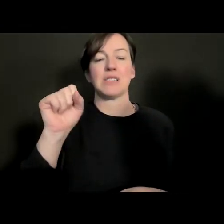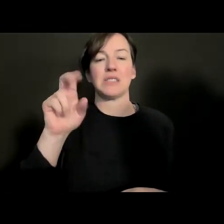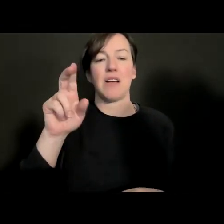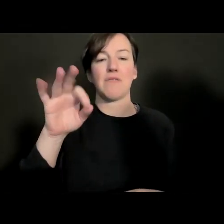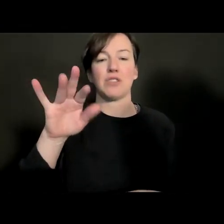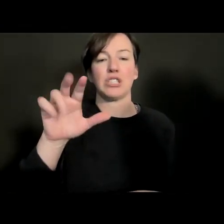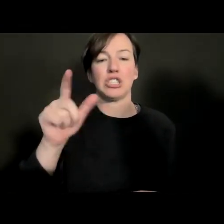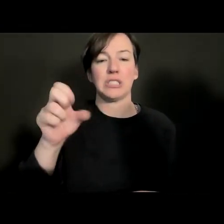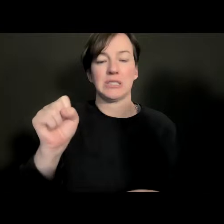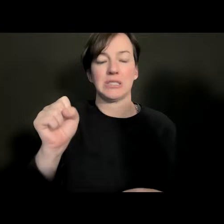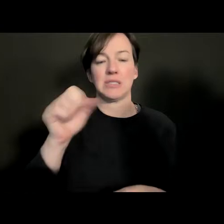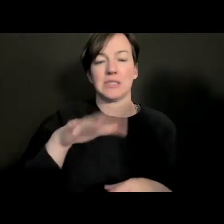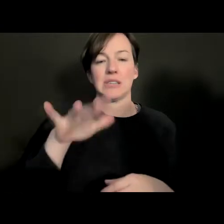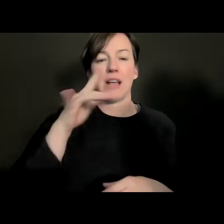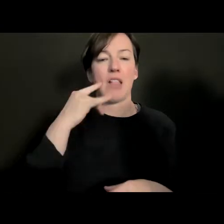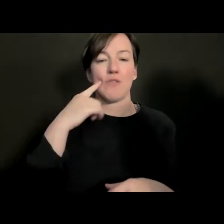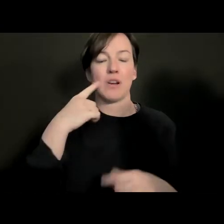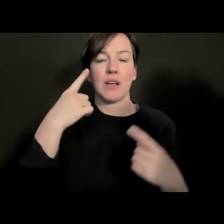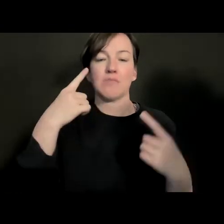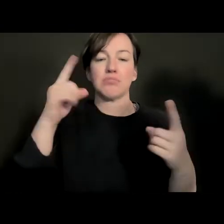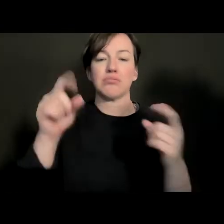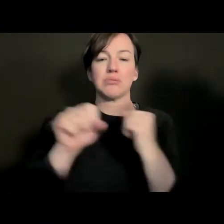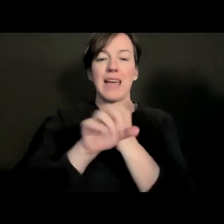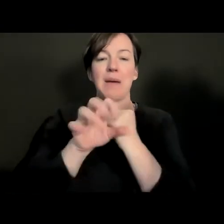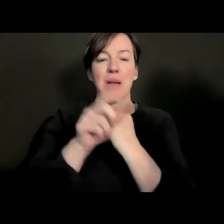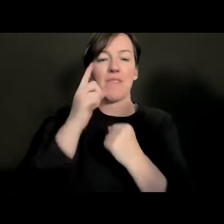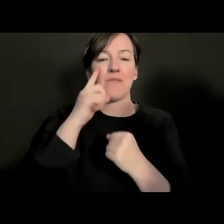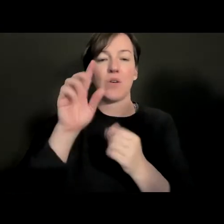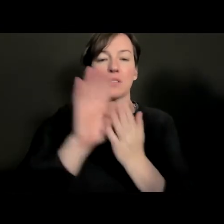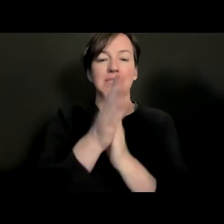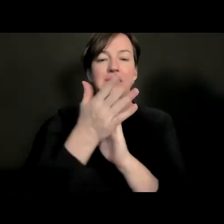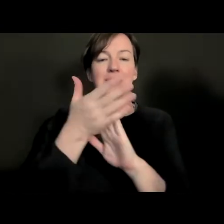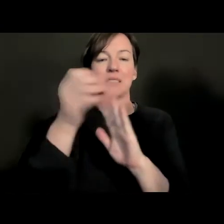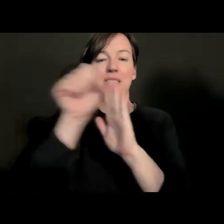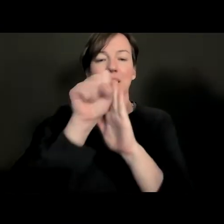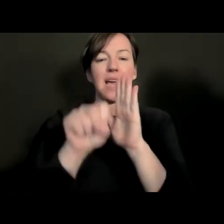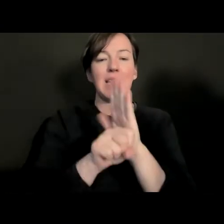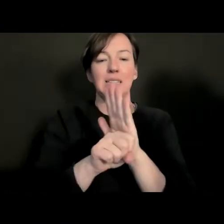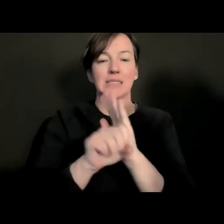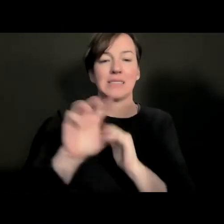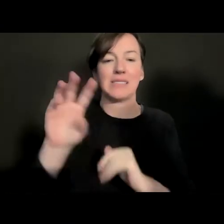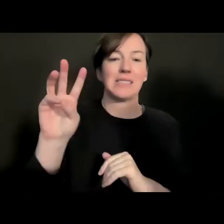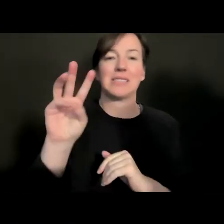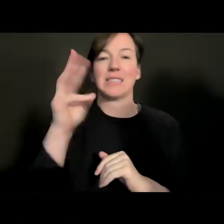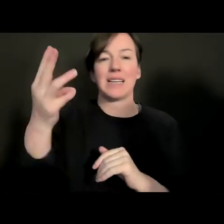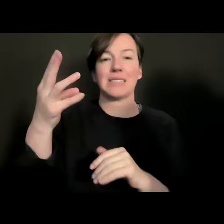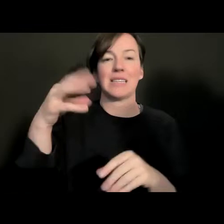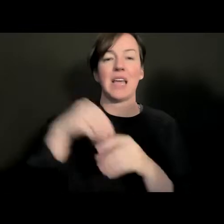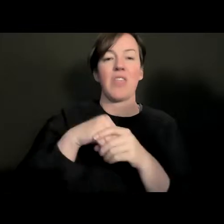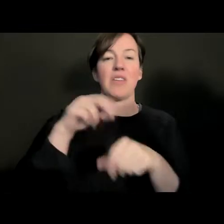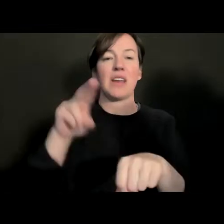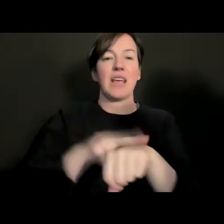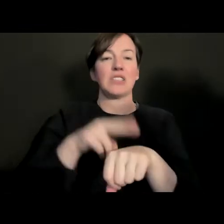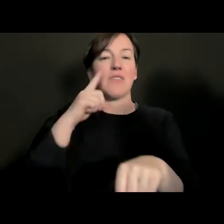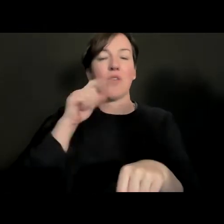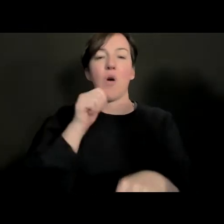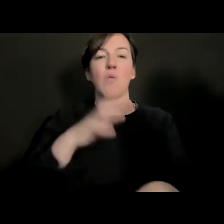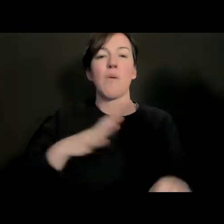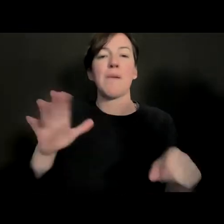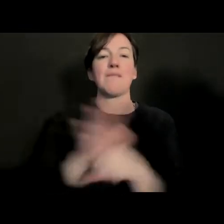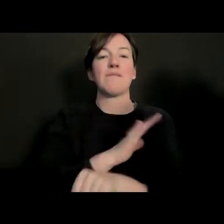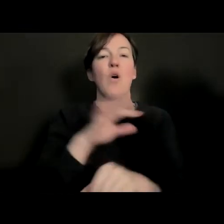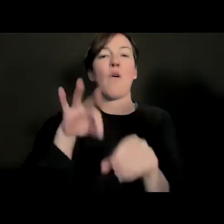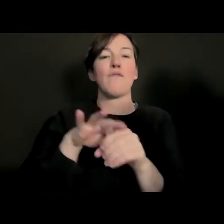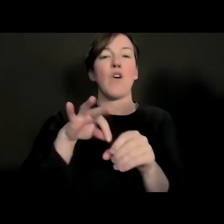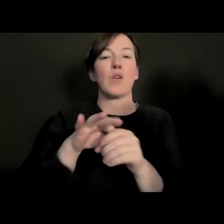had successfully campaigned for the state to become the 6th in the nation to grant women full voting rights. Women have continued